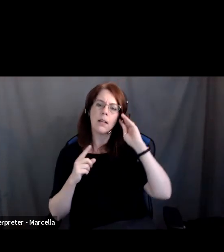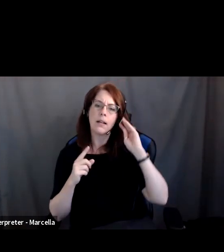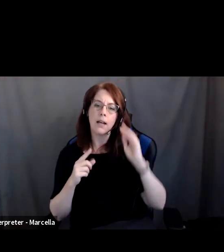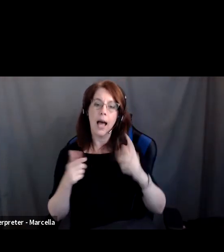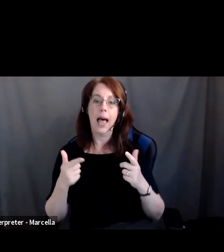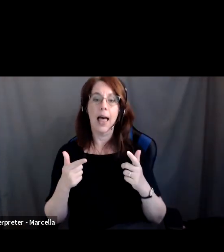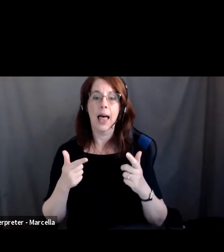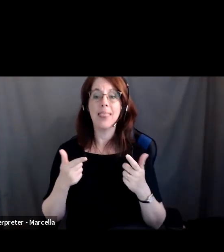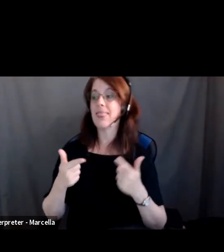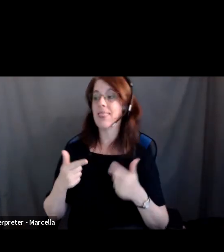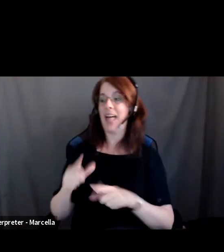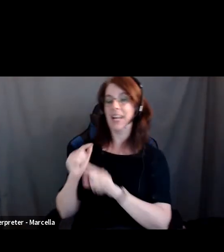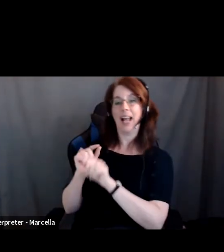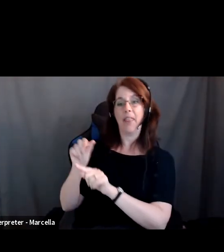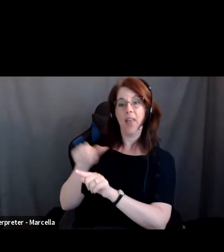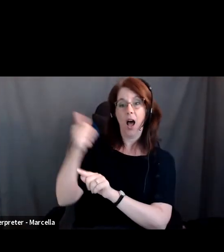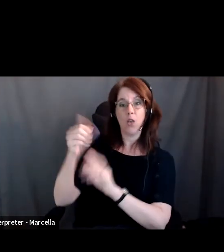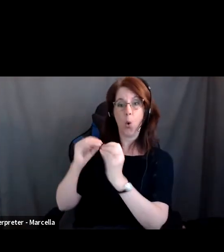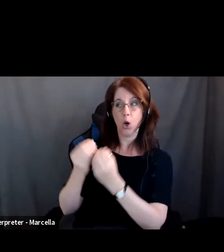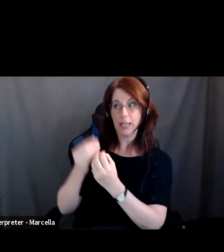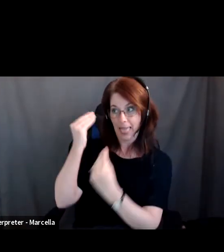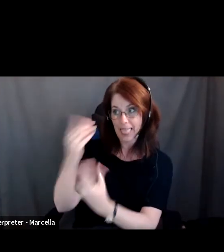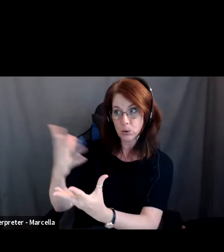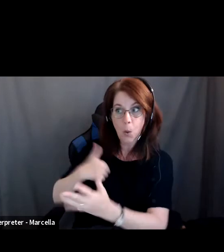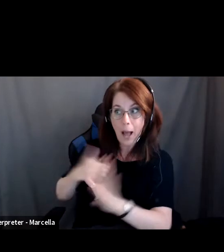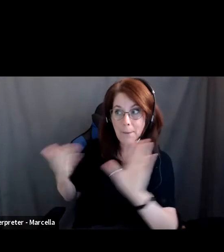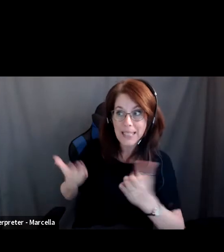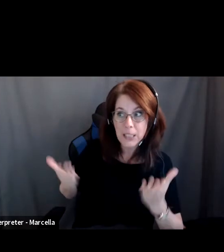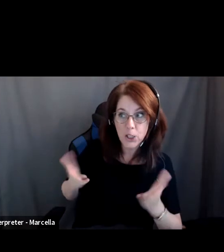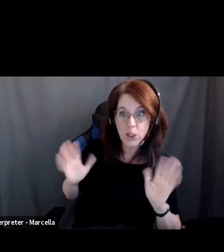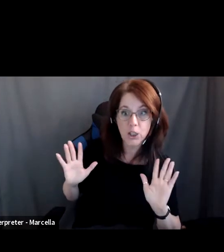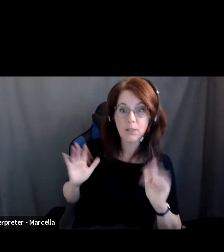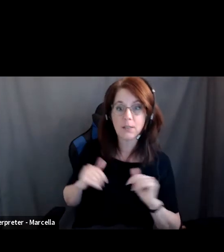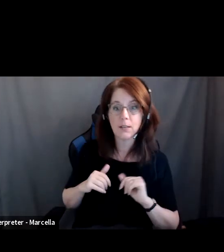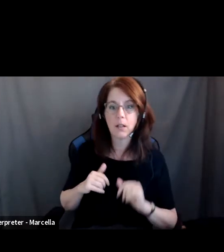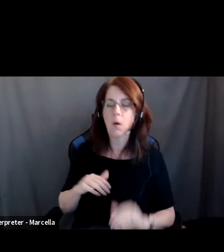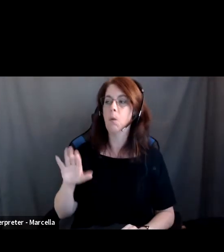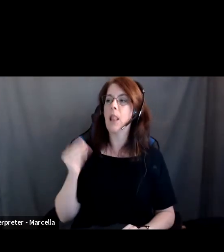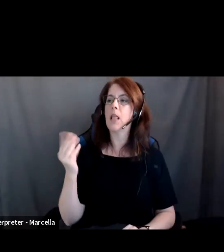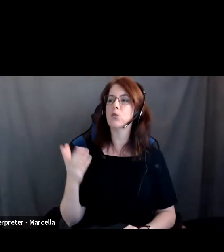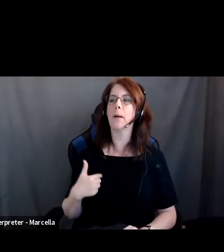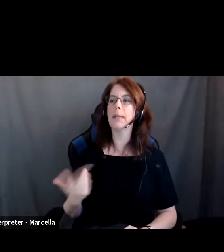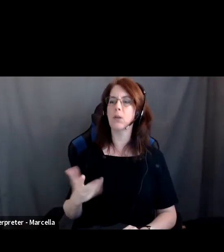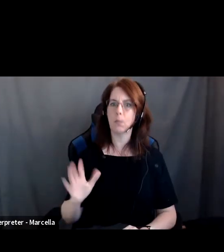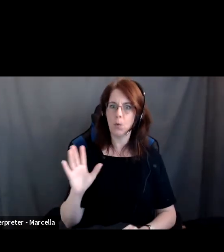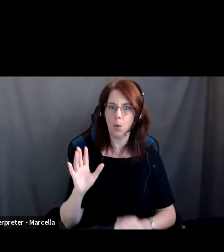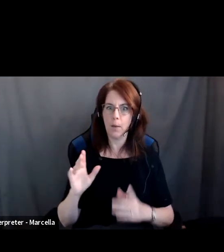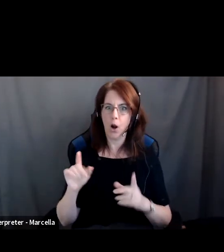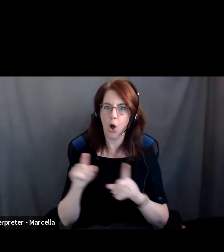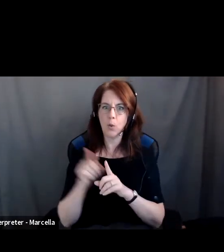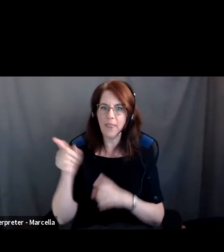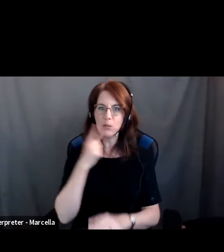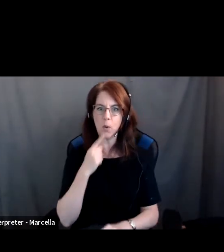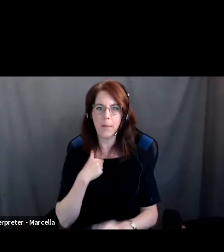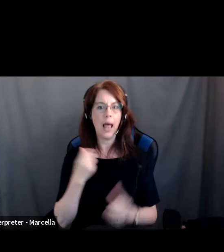letting that other organization know that we were here, not just saying that we were here, is what they told me that a